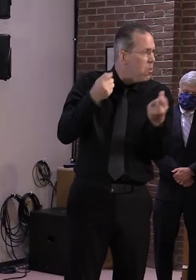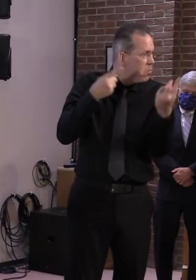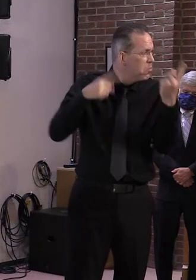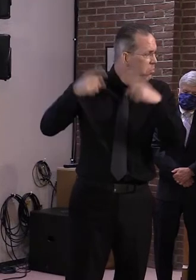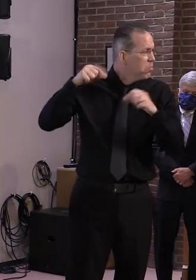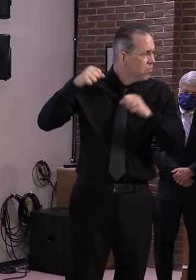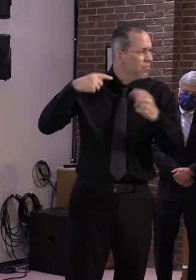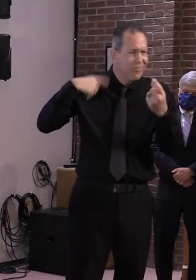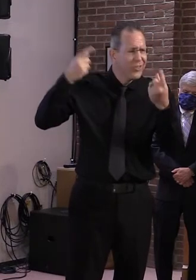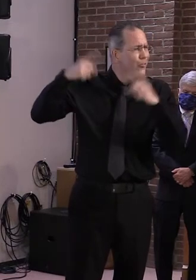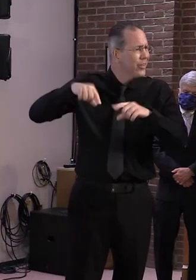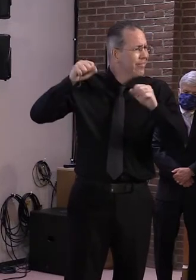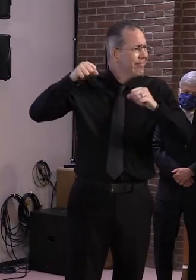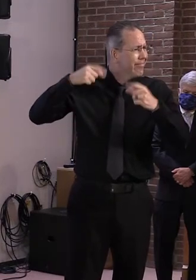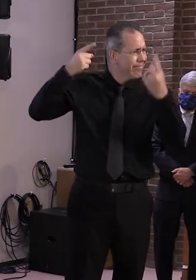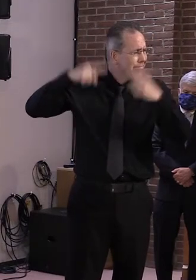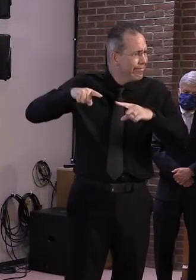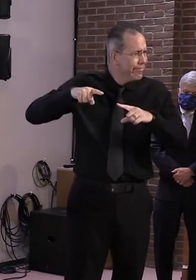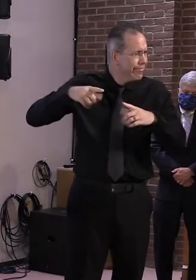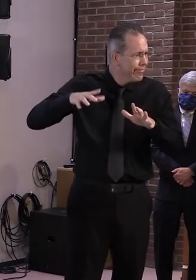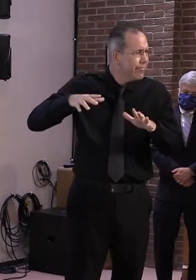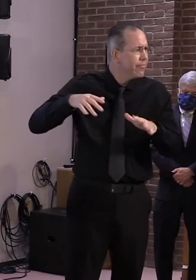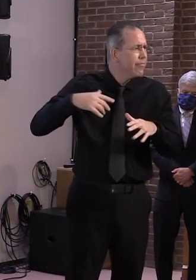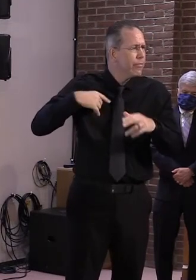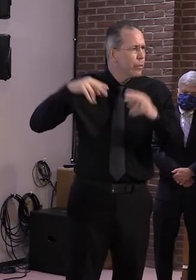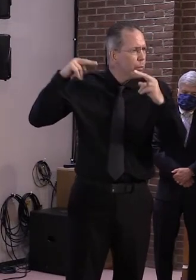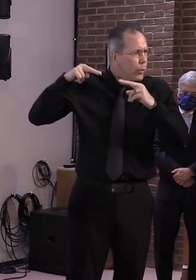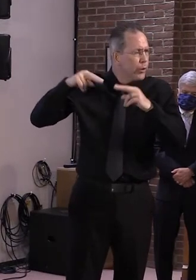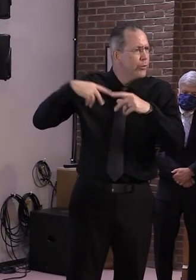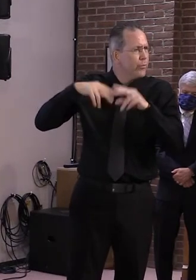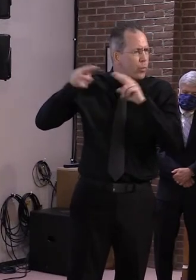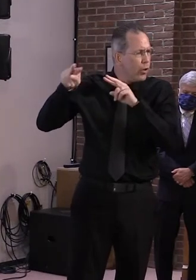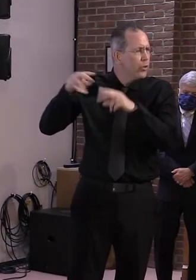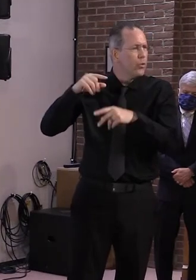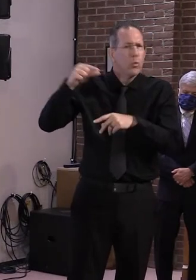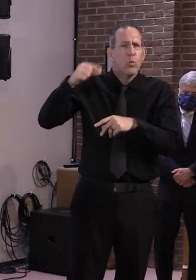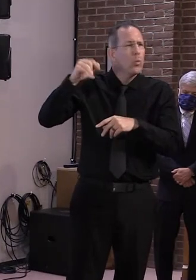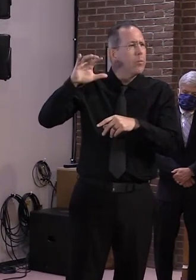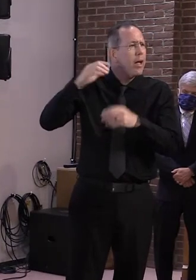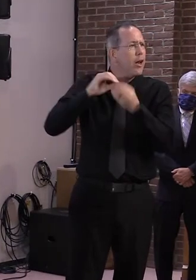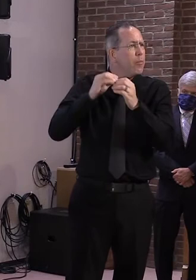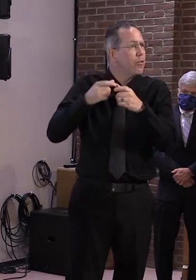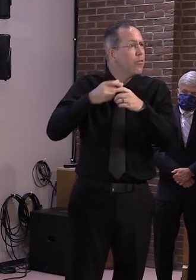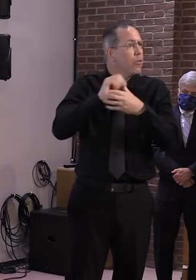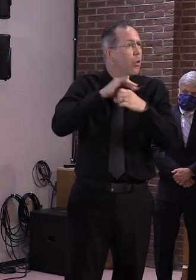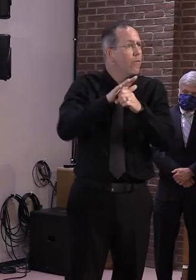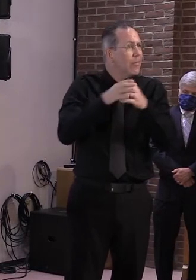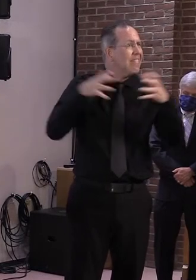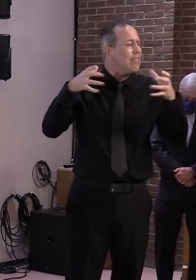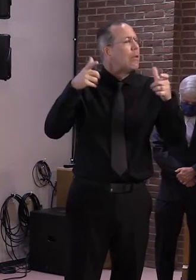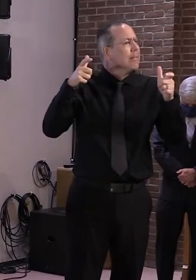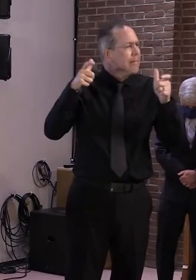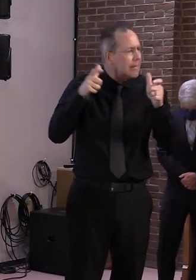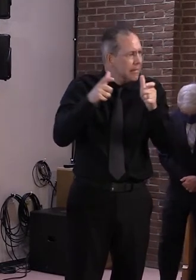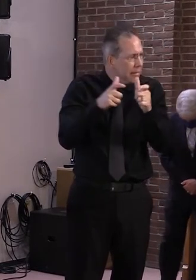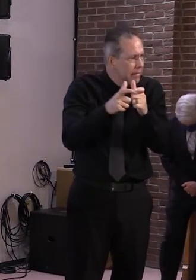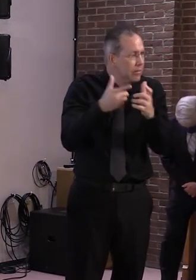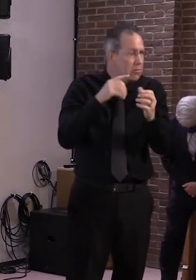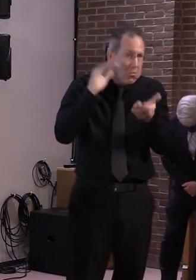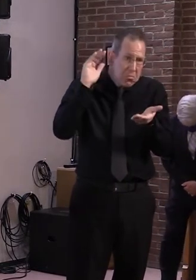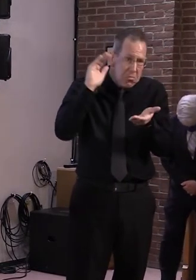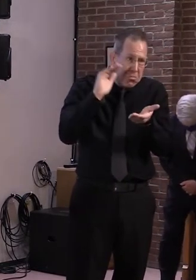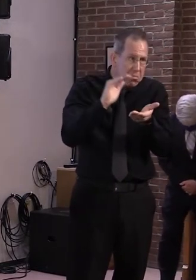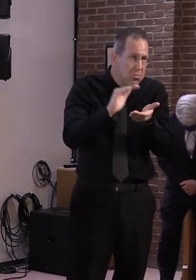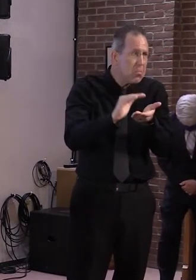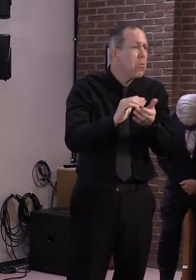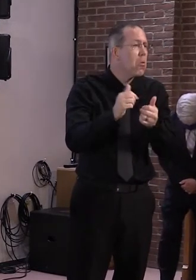the Quebec numbers as well as some of the regional numbers, and they're getting much, much better as well. I've asked Commissioner